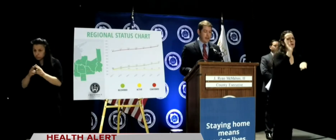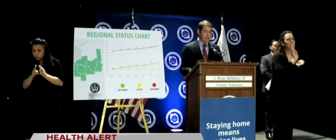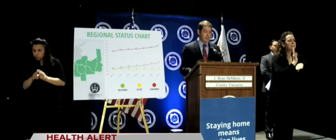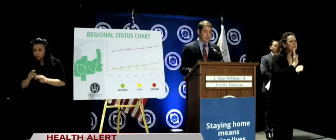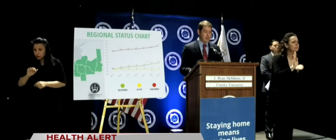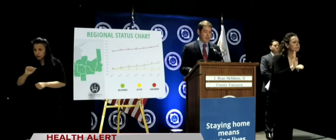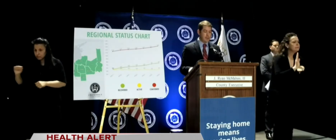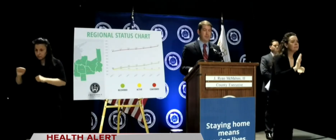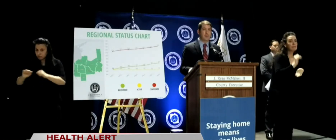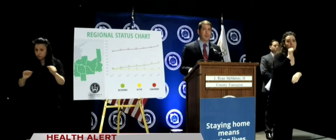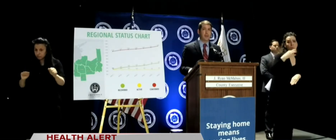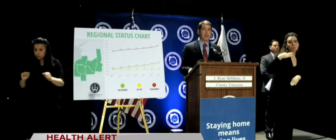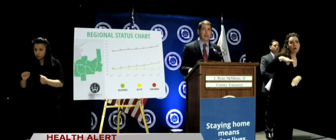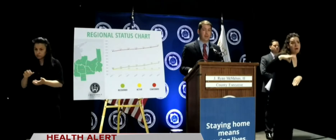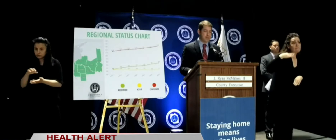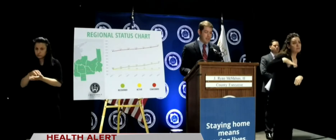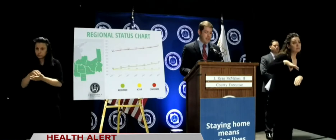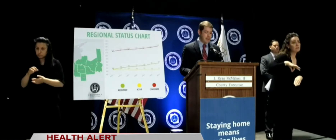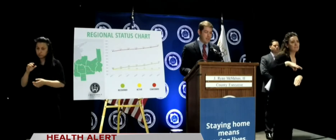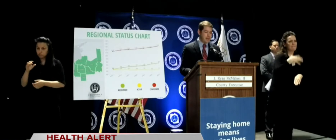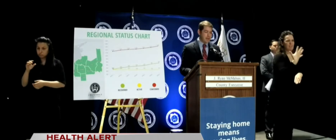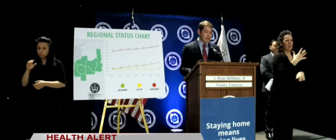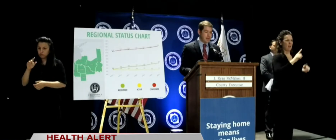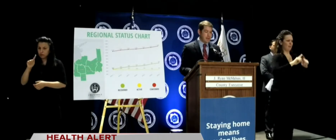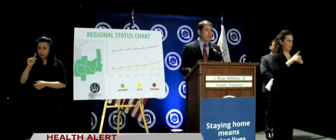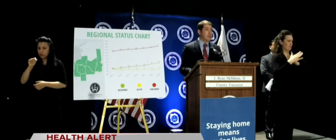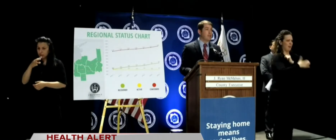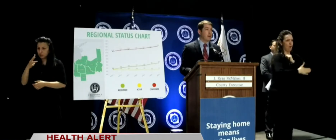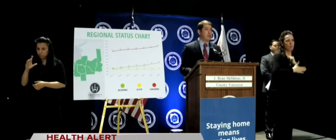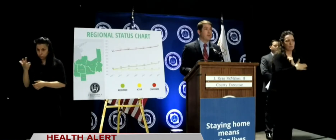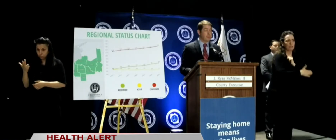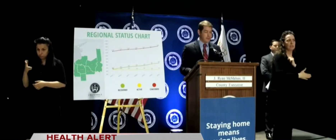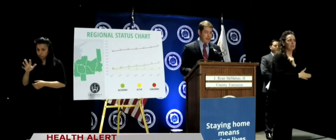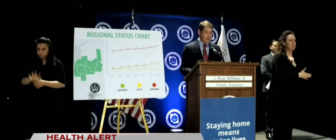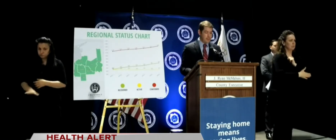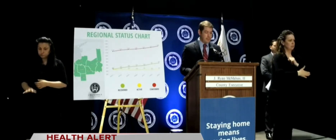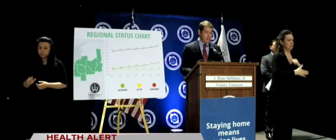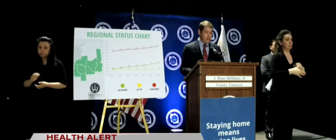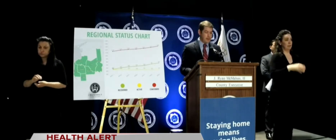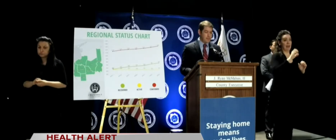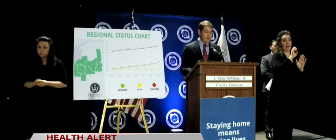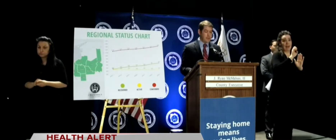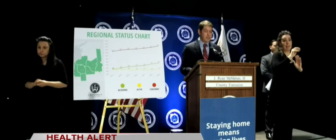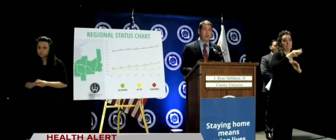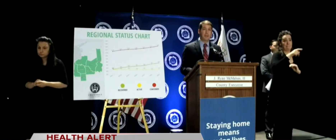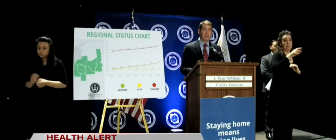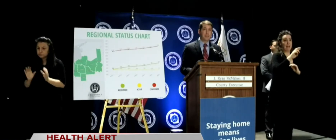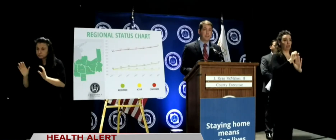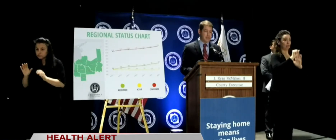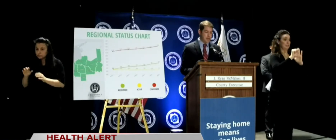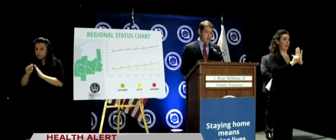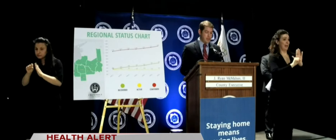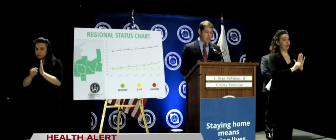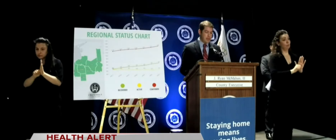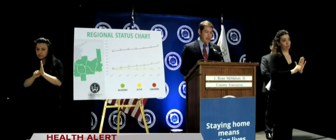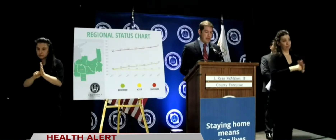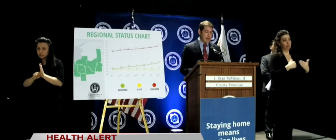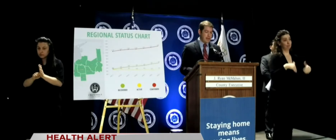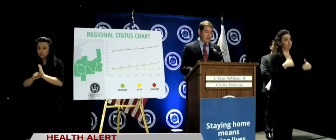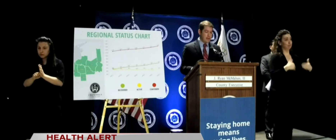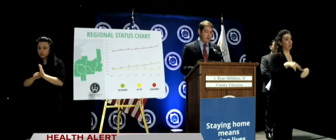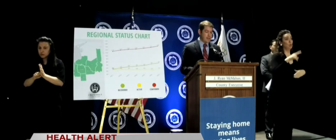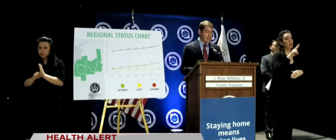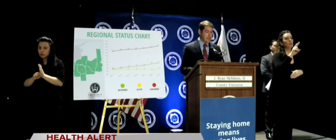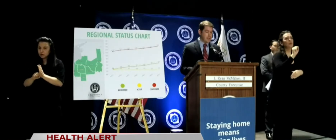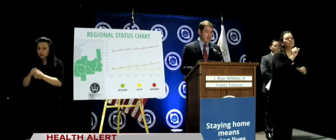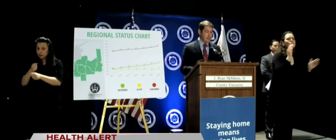included representatives from New York State Empire State Development, State Department of Labor, U.S. Small Business Administration,